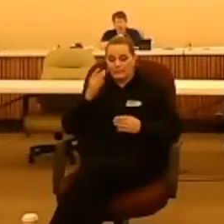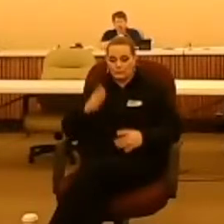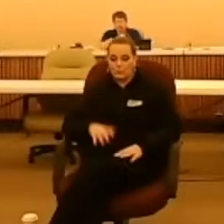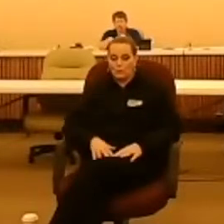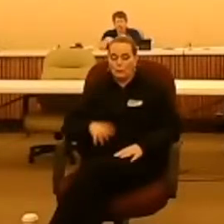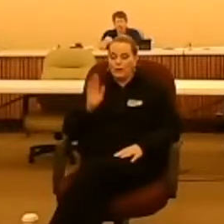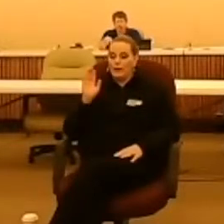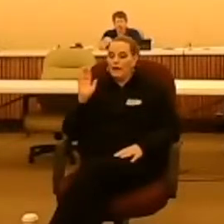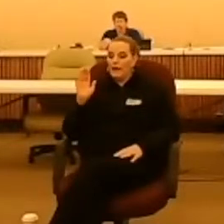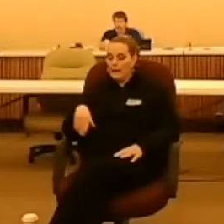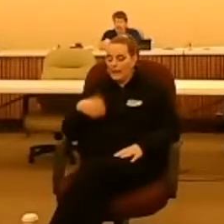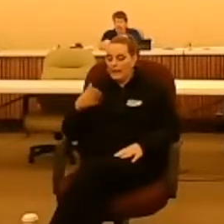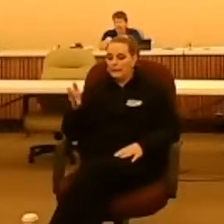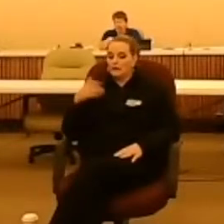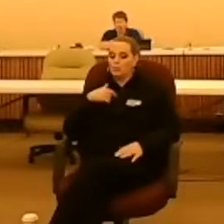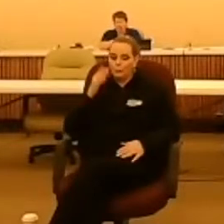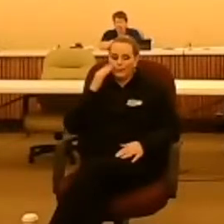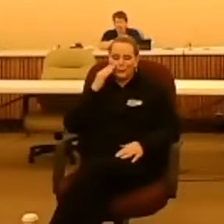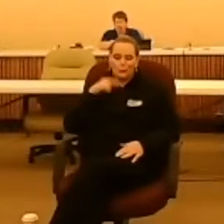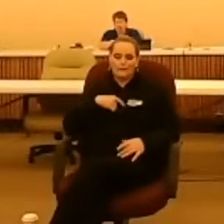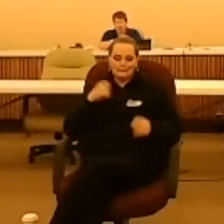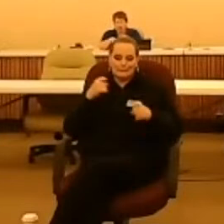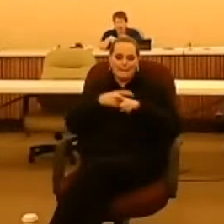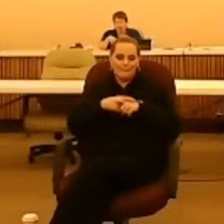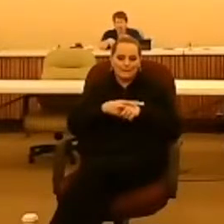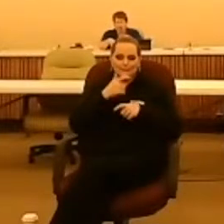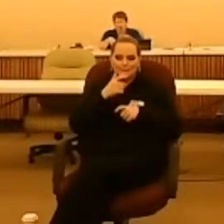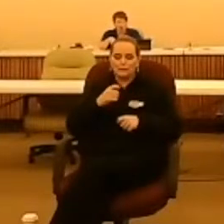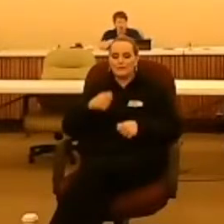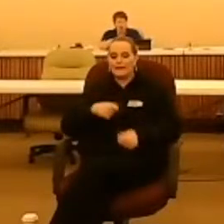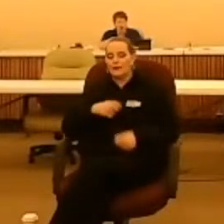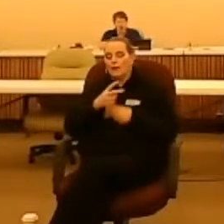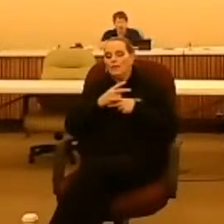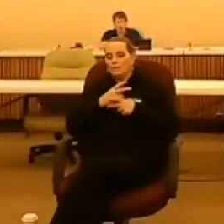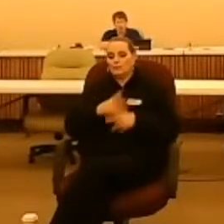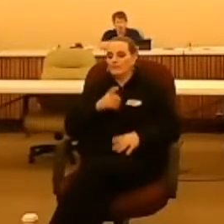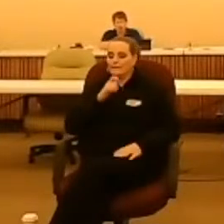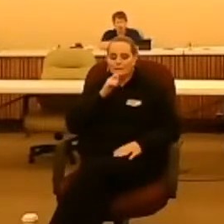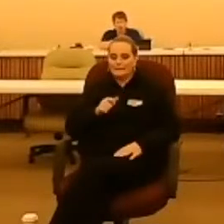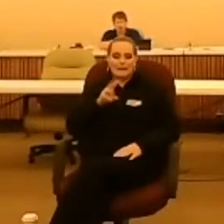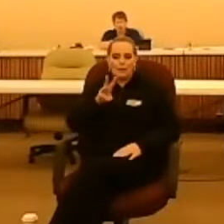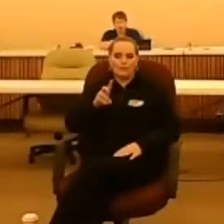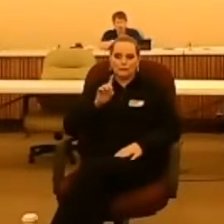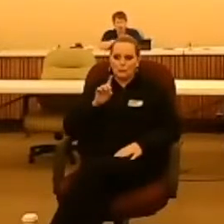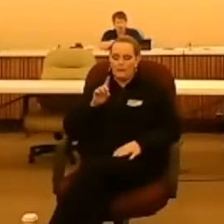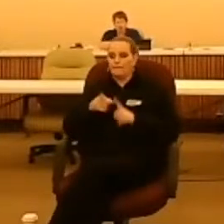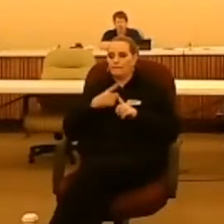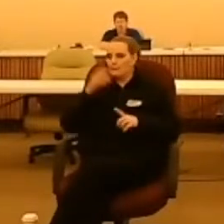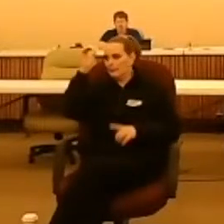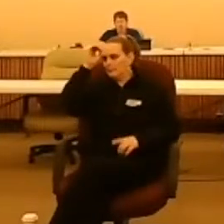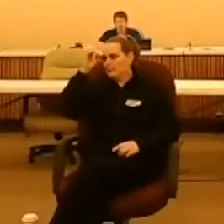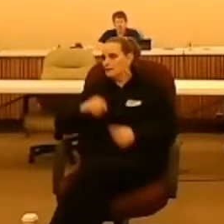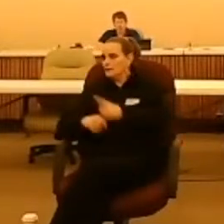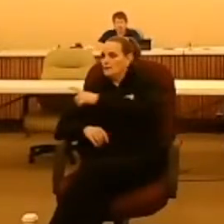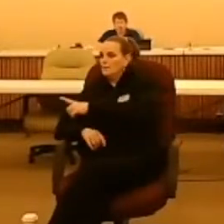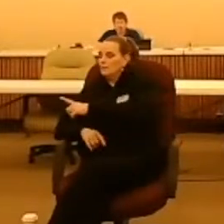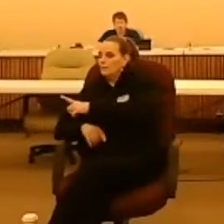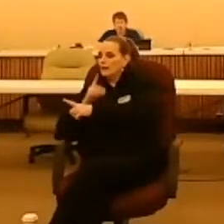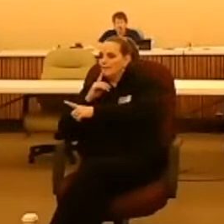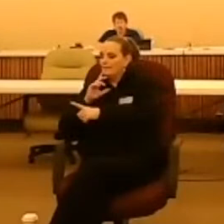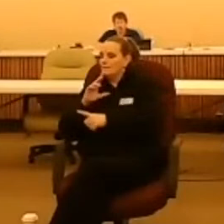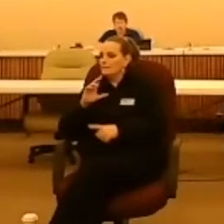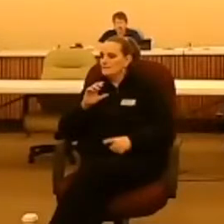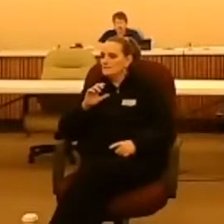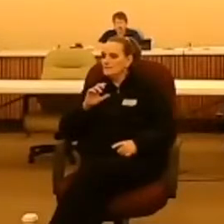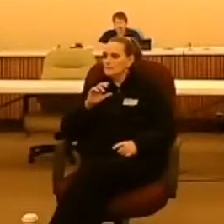way, we're aware of this conflict of interest and the supervisor did not recuse himself. Right, but actually, we can only, even